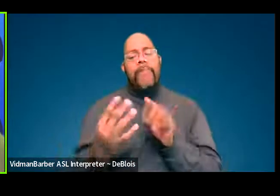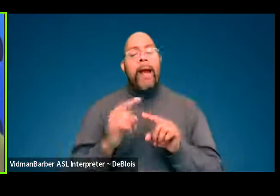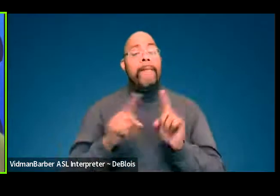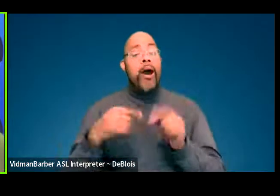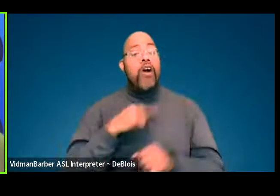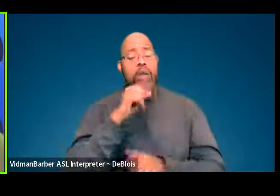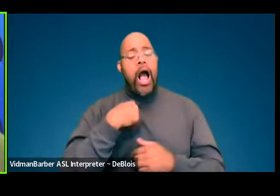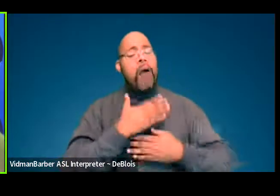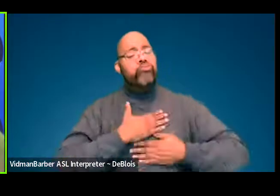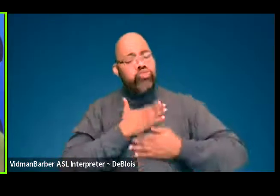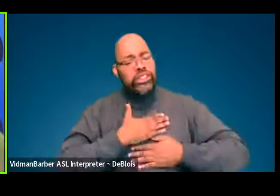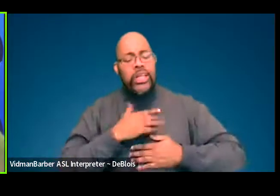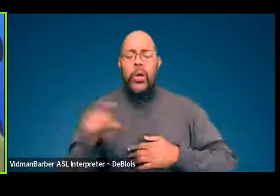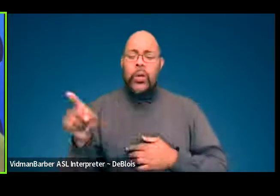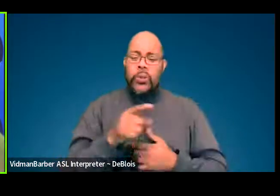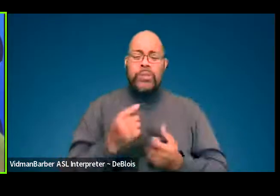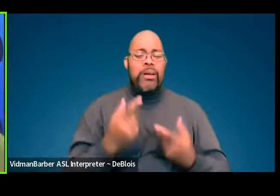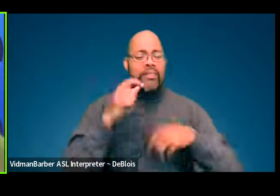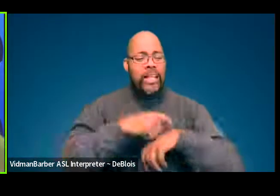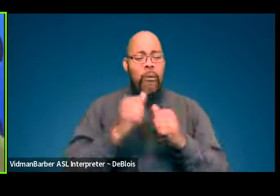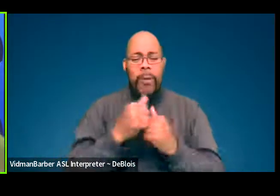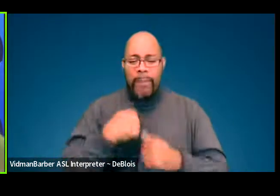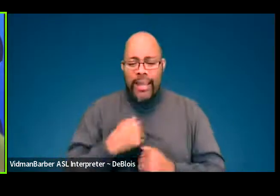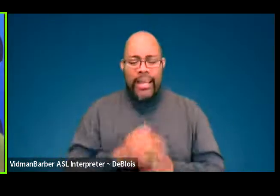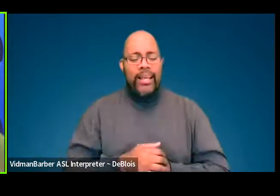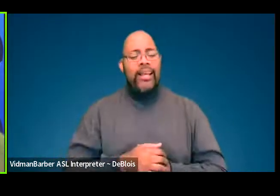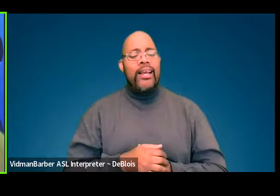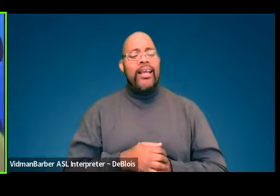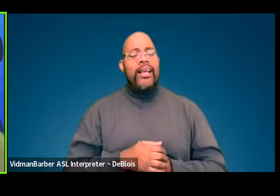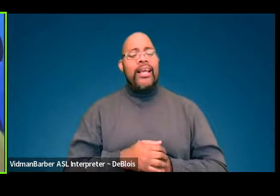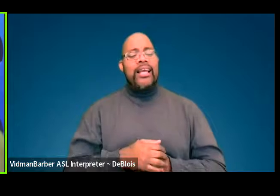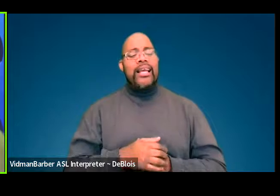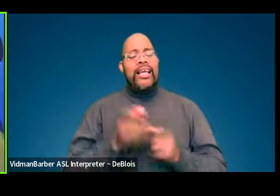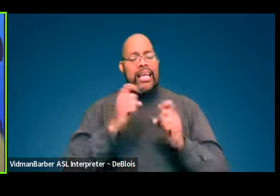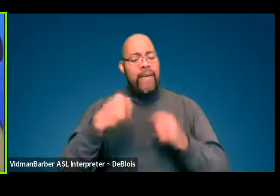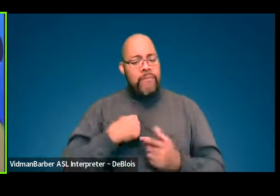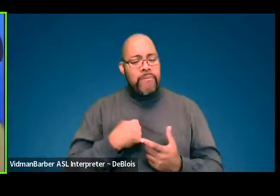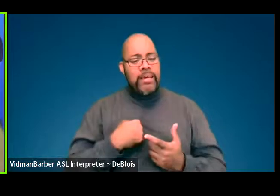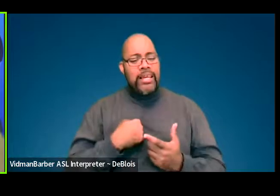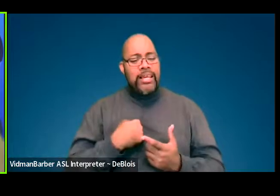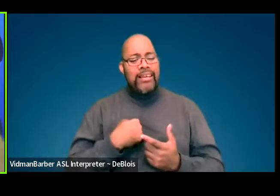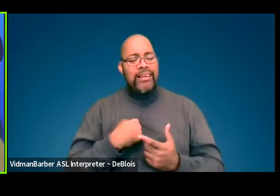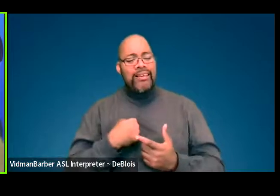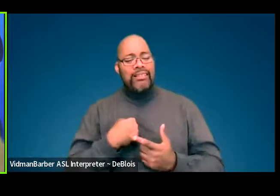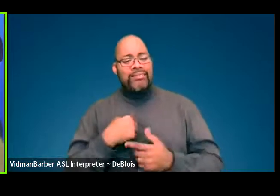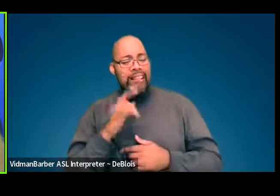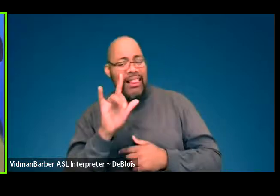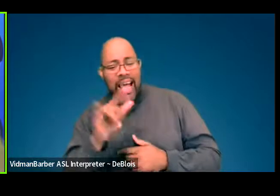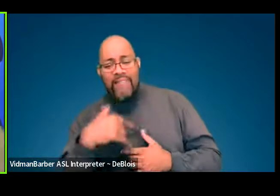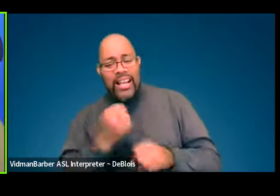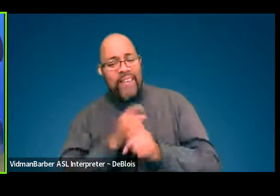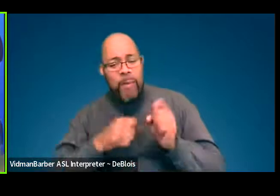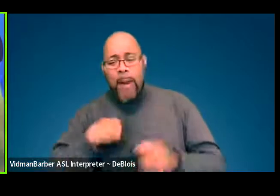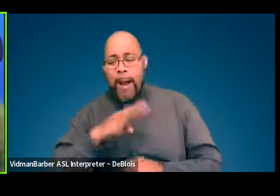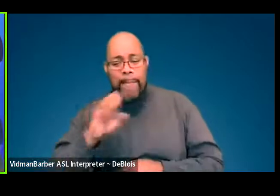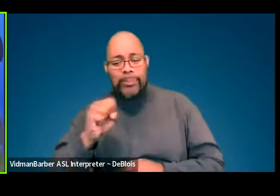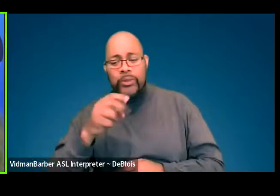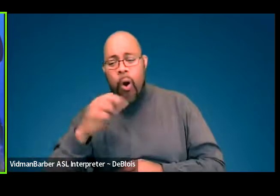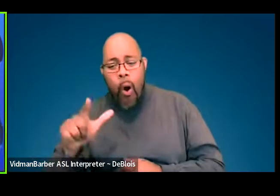I really do appreciate y'all spending this time with me. Giving me the little views that I do get for my BIMS